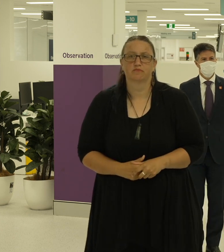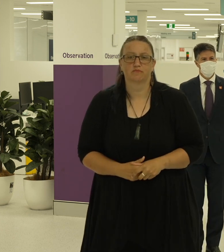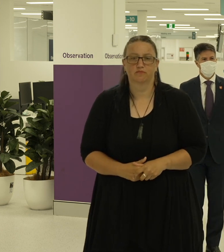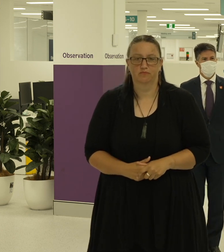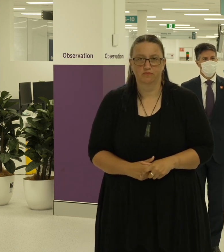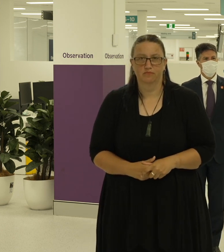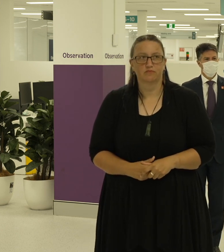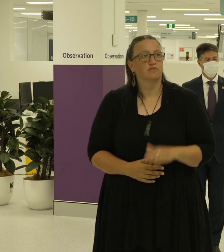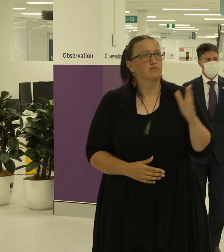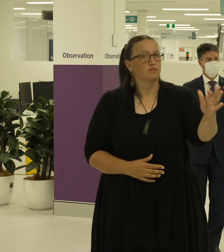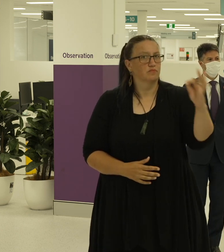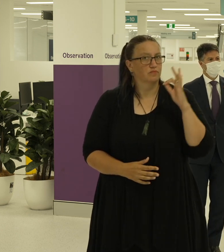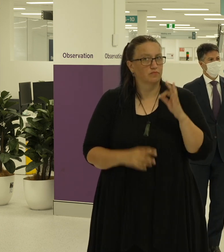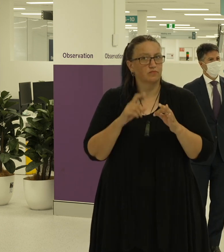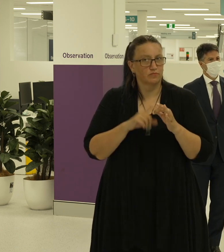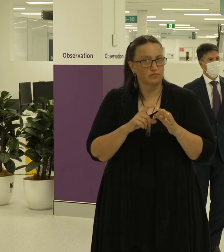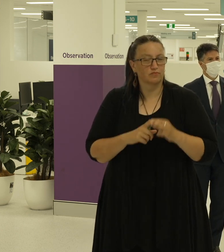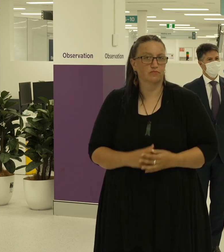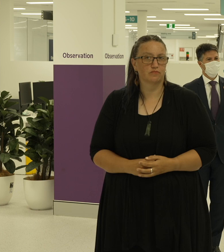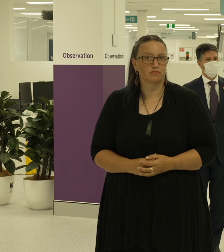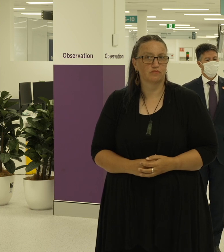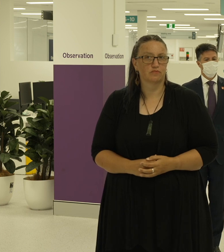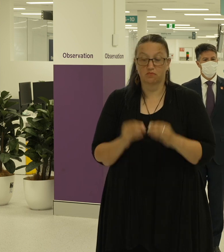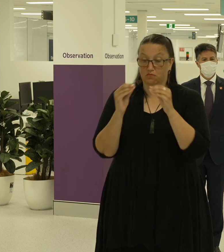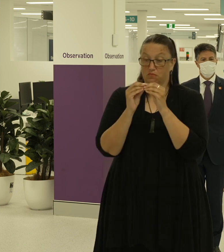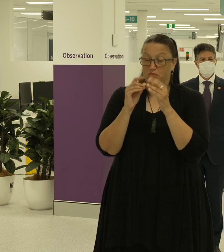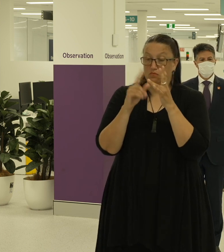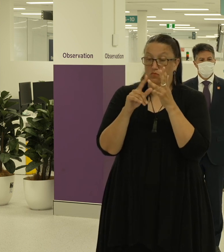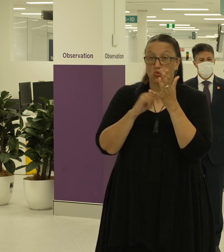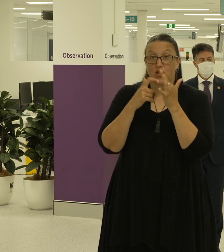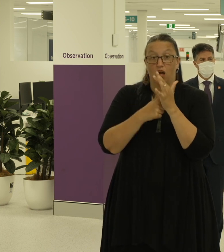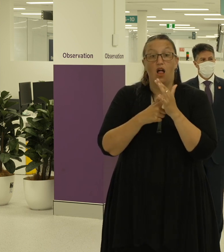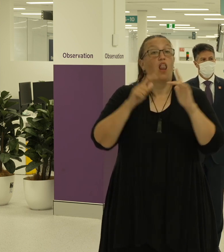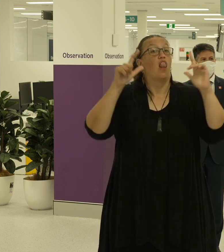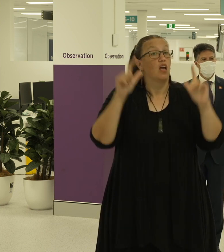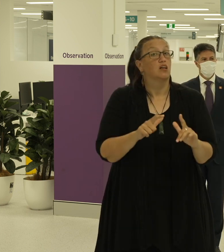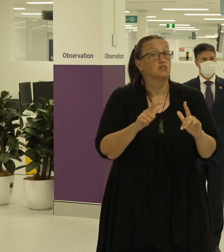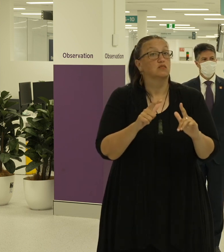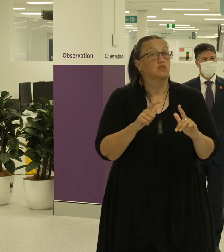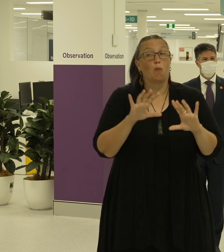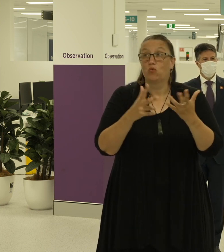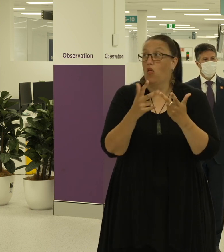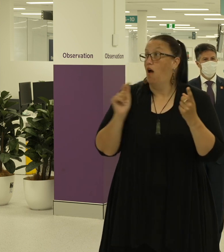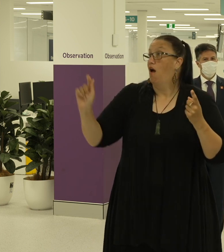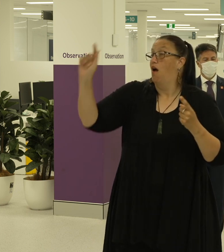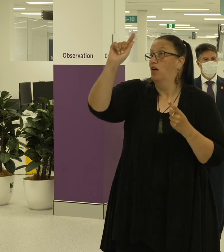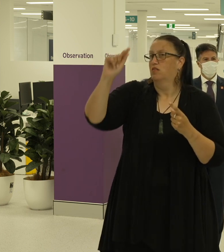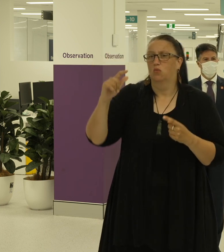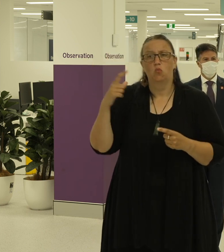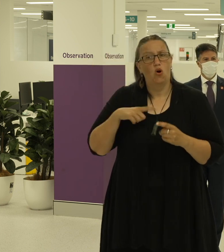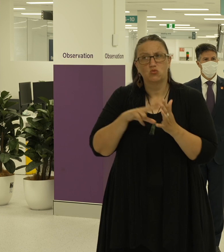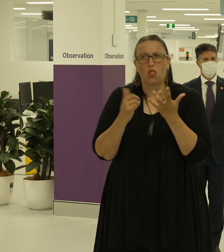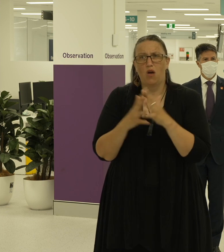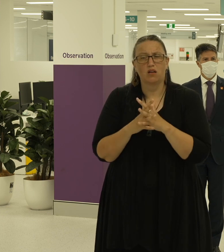is less than that in other jurisdictions. Do you know why New South Wales residents who are eligible for their booster shot are not getting it as